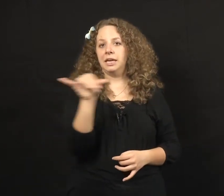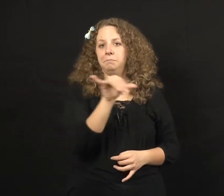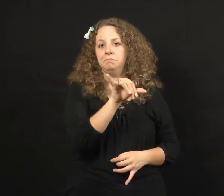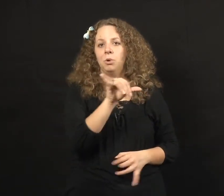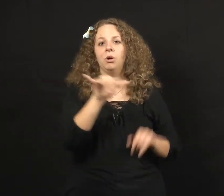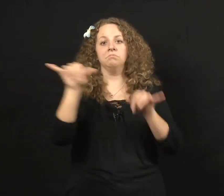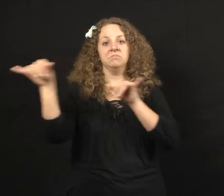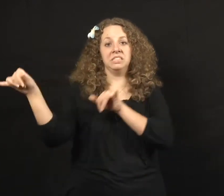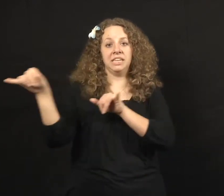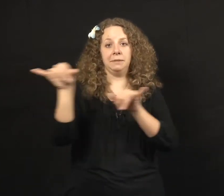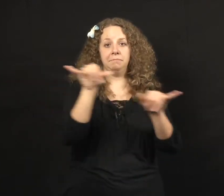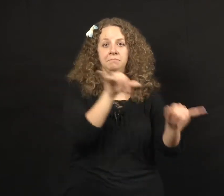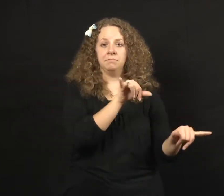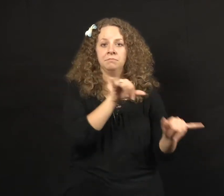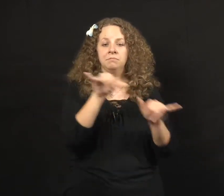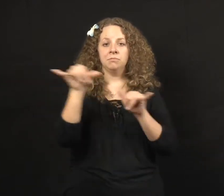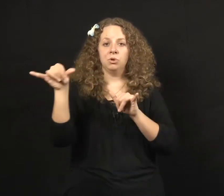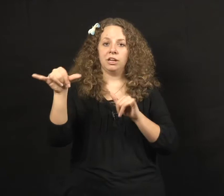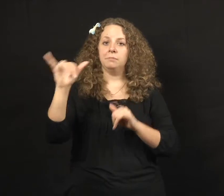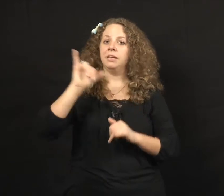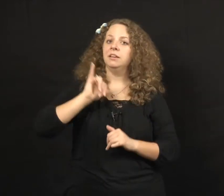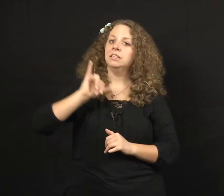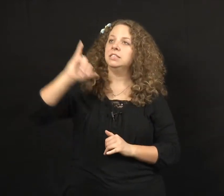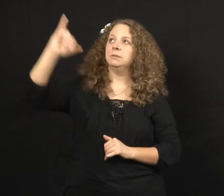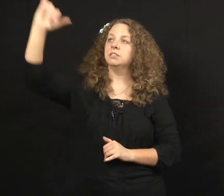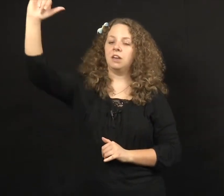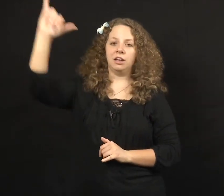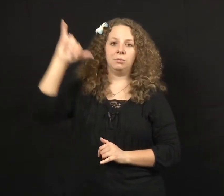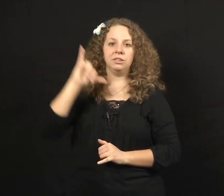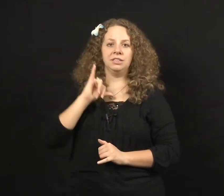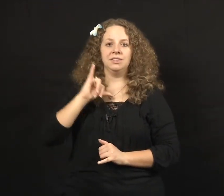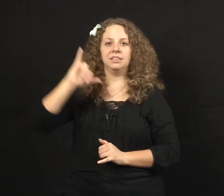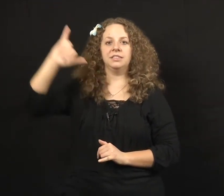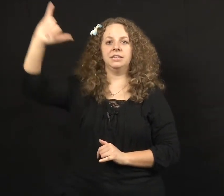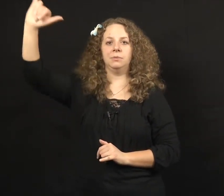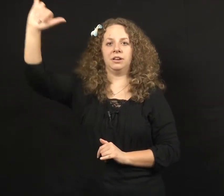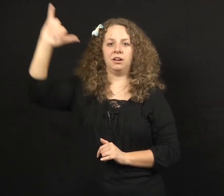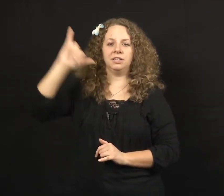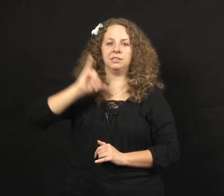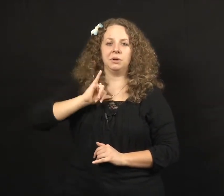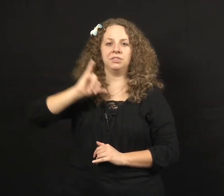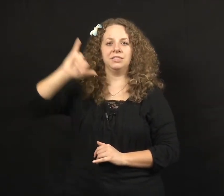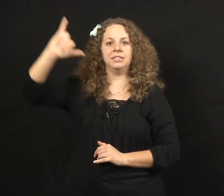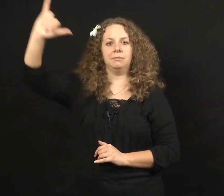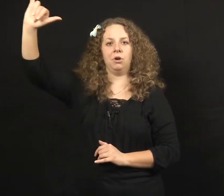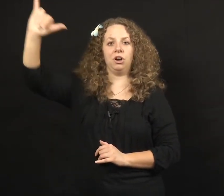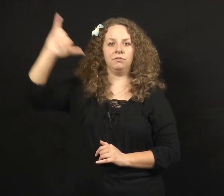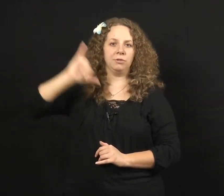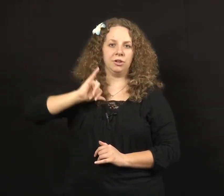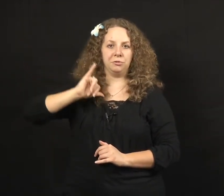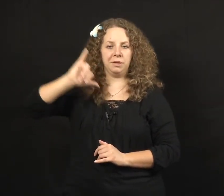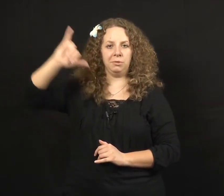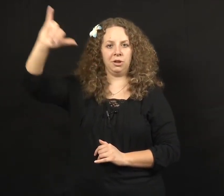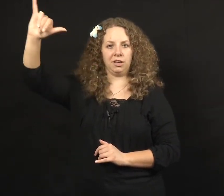Same, or same. Or I can be same as God. I want to think the same way God does. I want the same heart for other people God